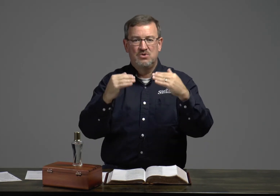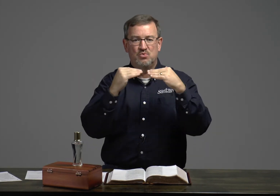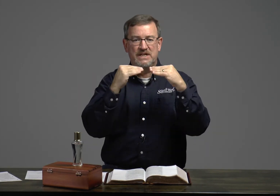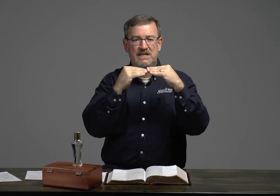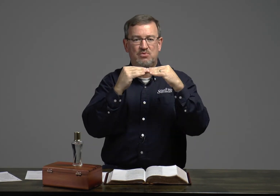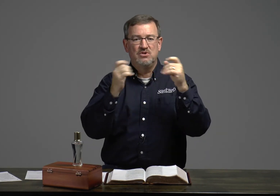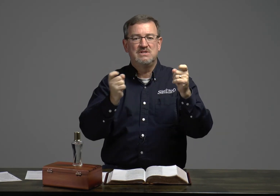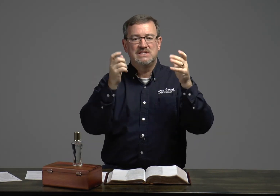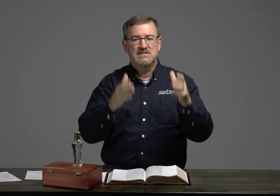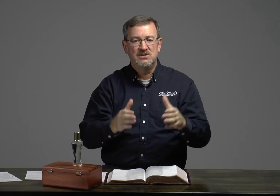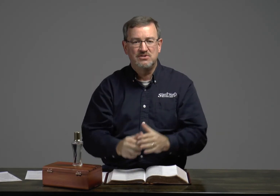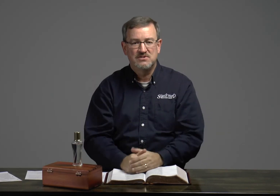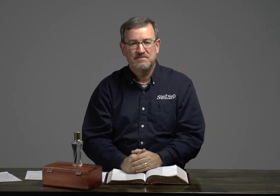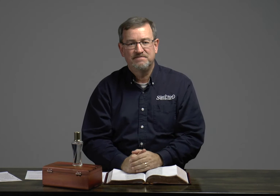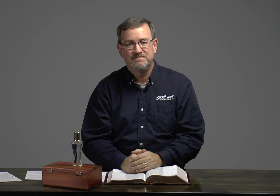were equal sinners?